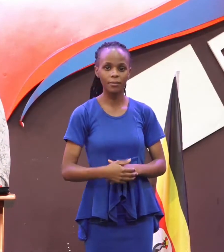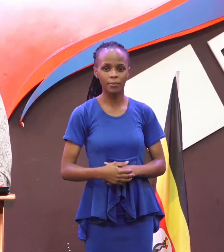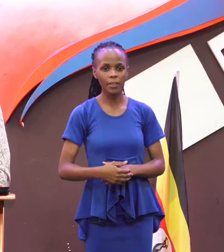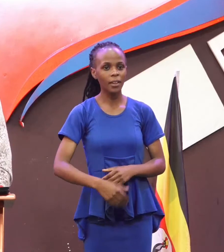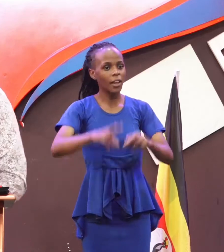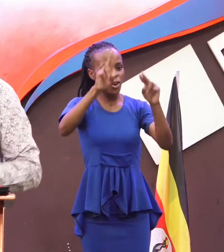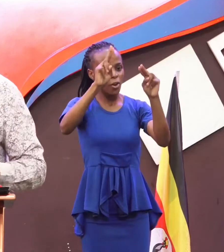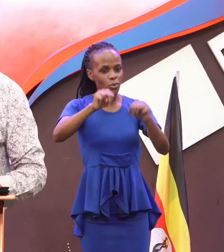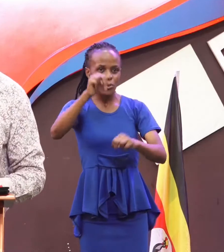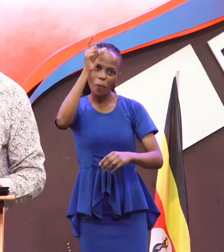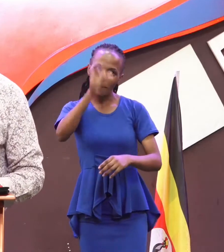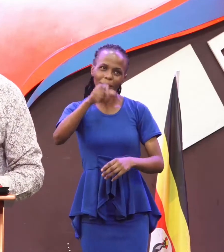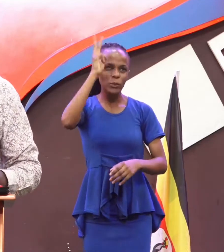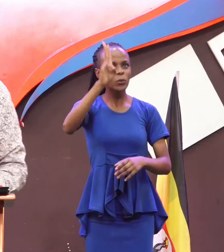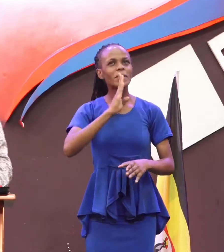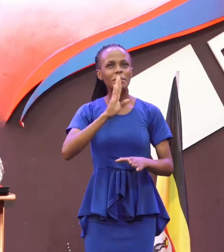Their hands. No